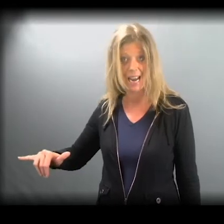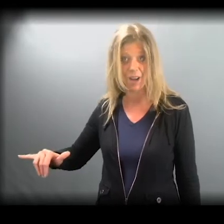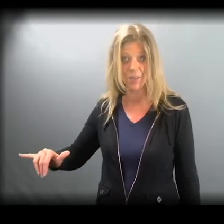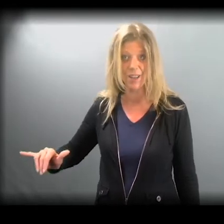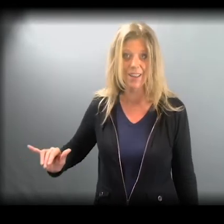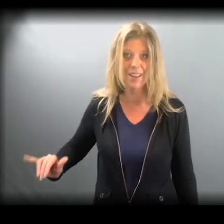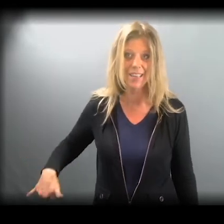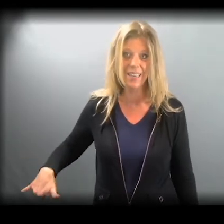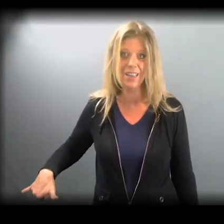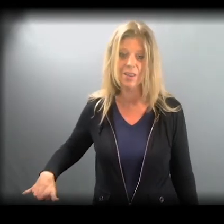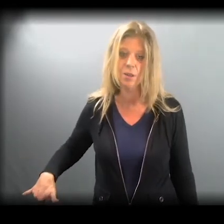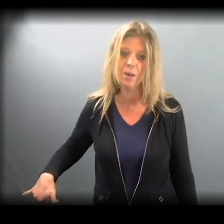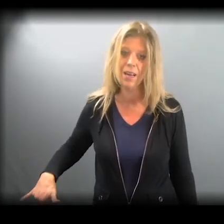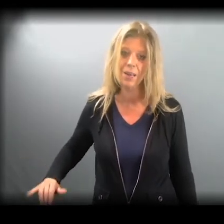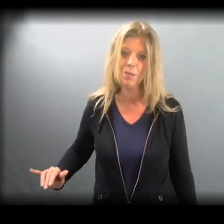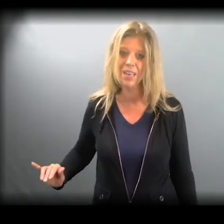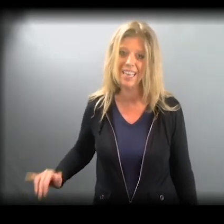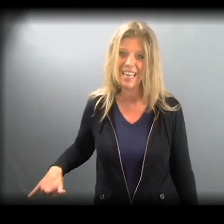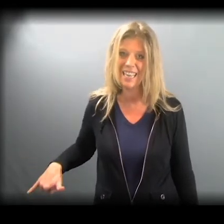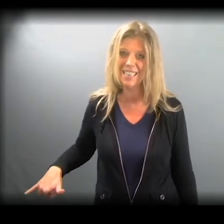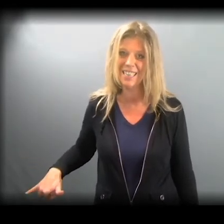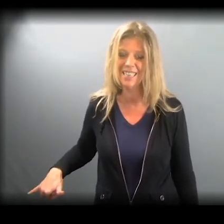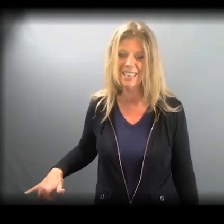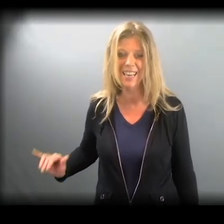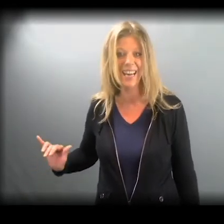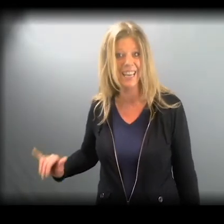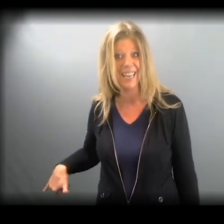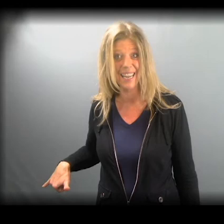down and then back. Yet.